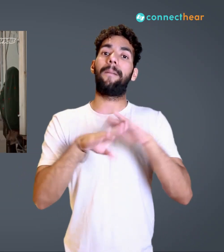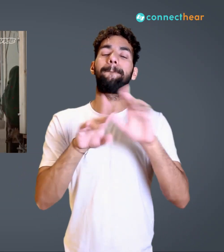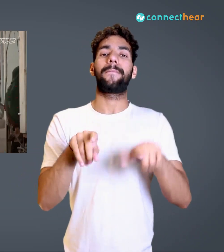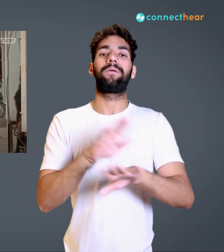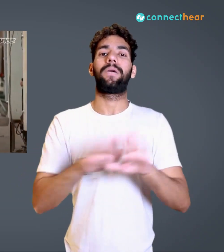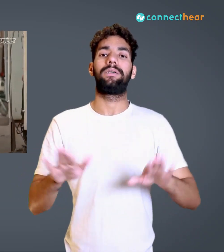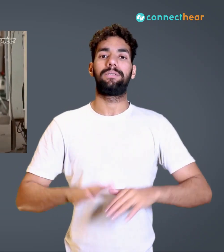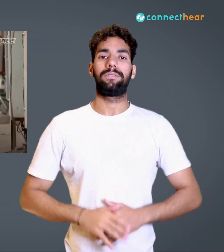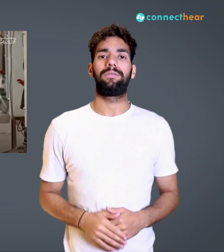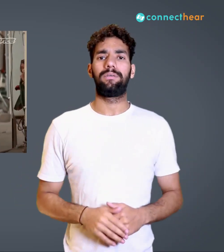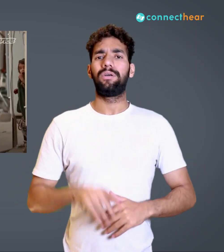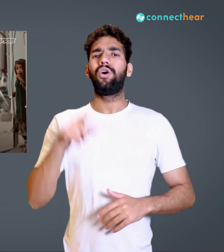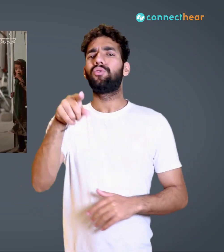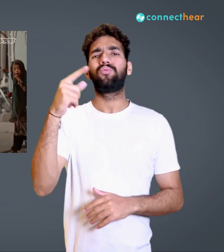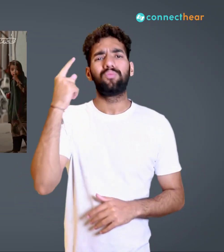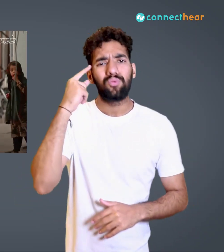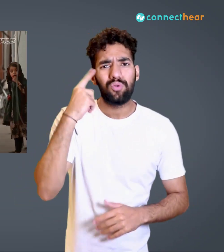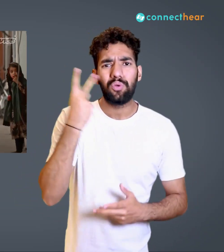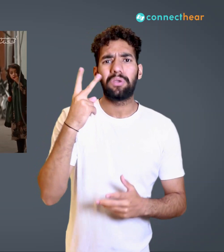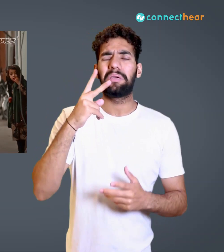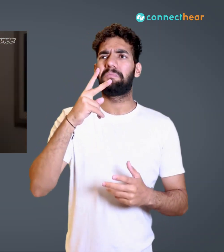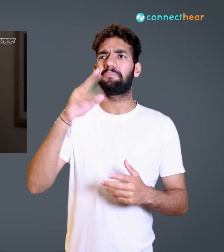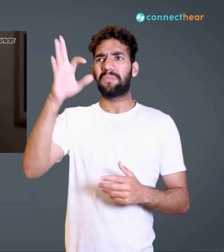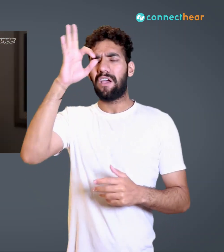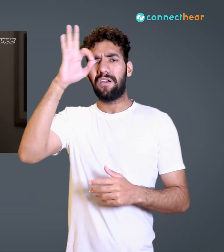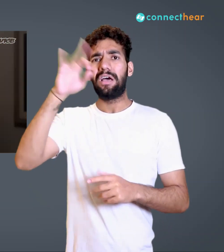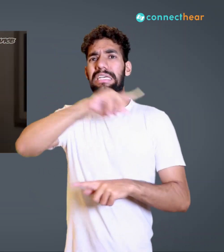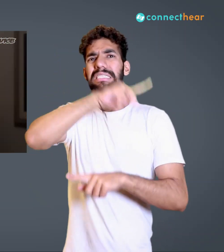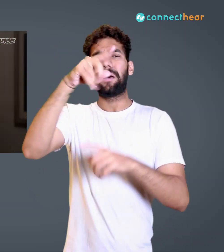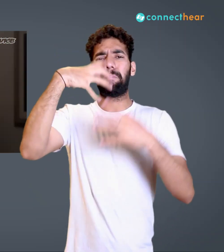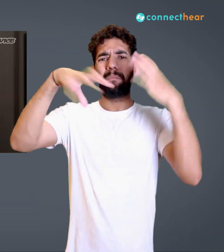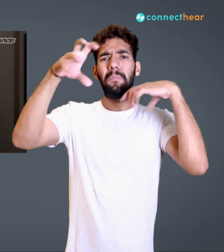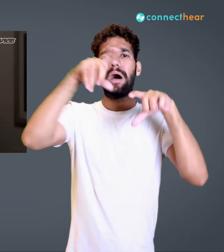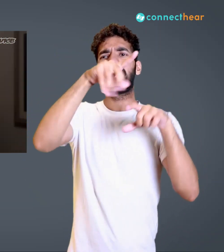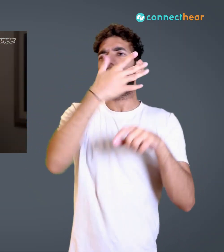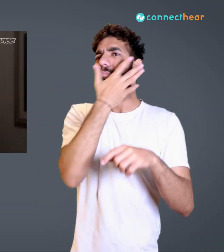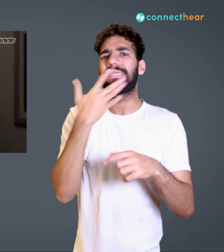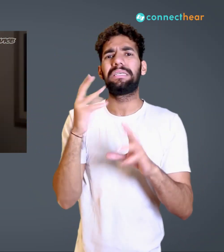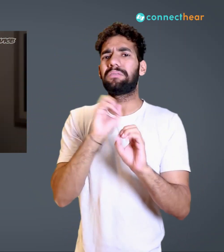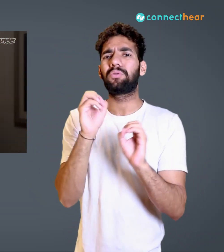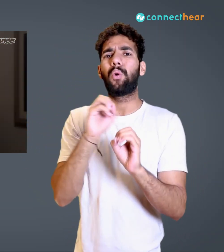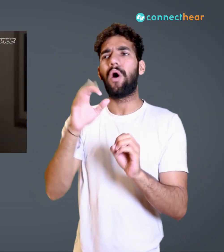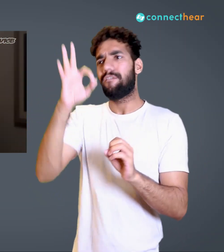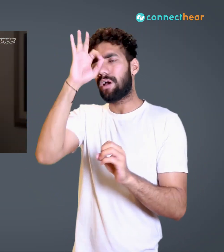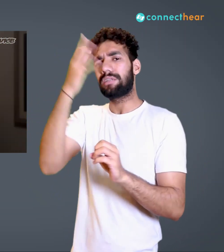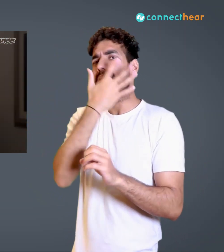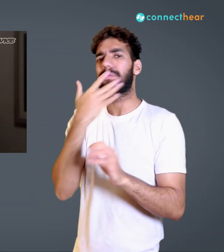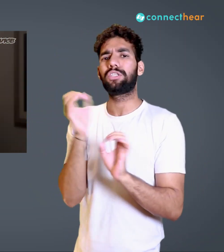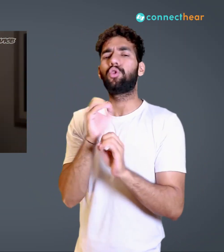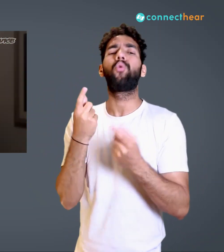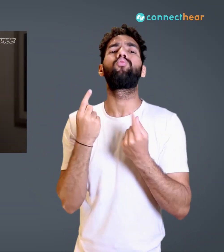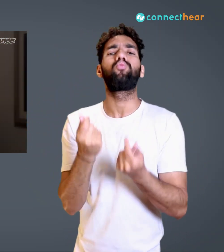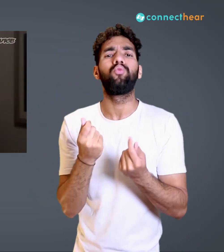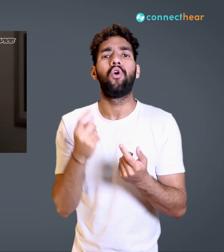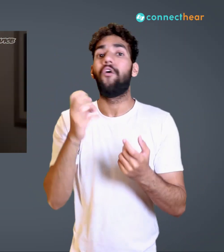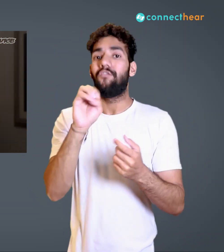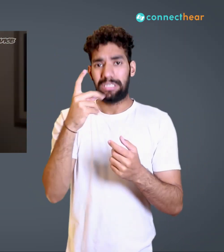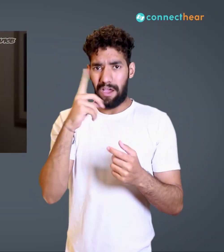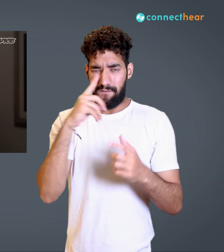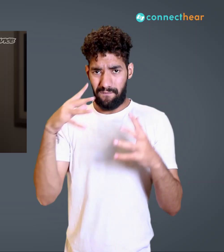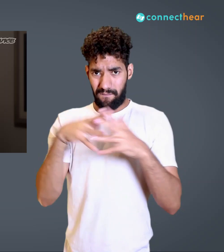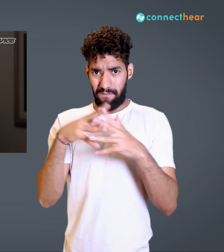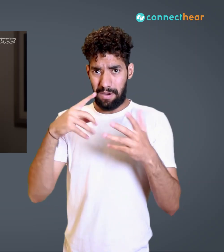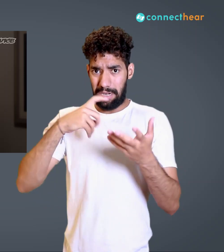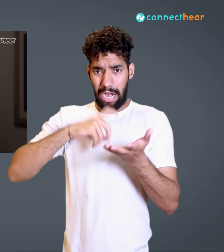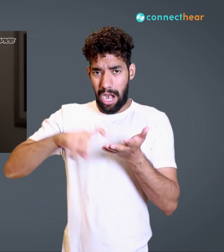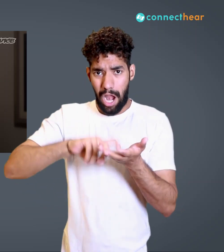why international communities of the West can't be sending so much money and can't be recognizing the Taliban government if, they're not allowing girls to go to school, they're not allowing